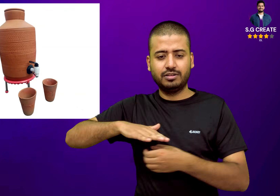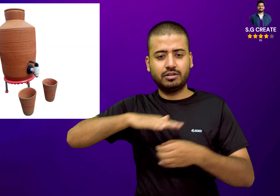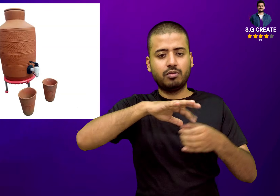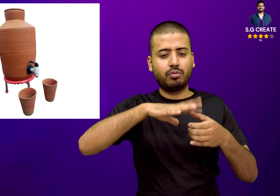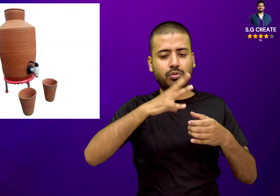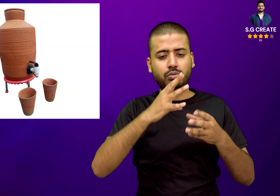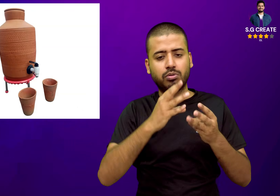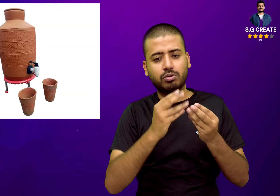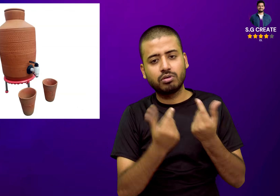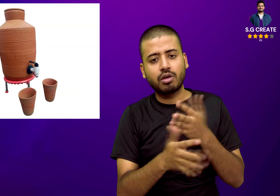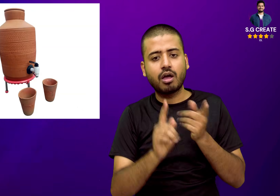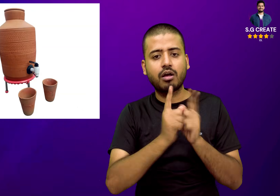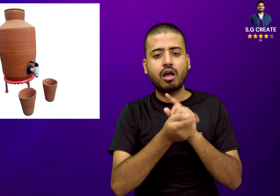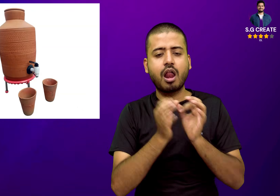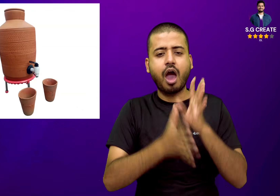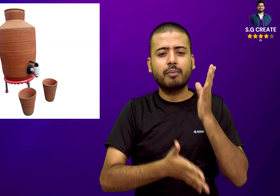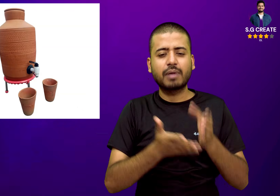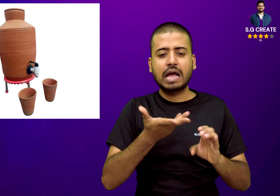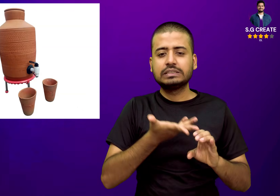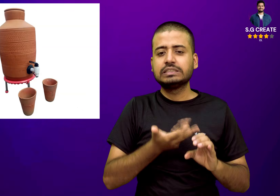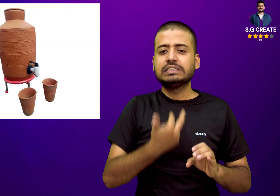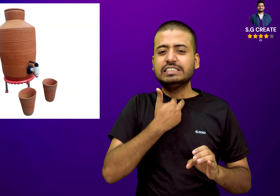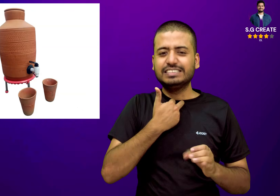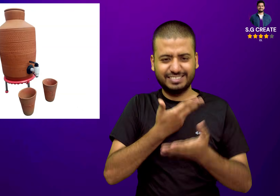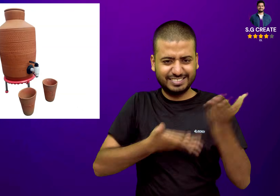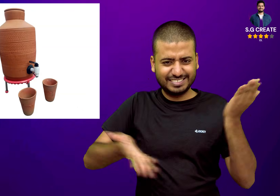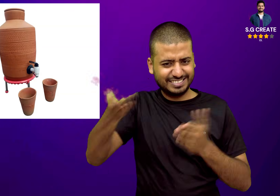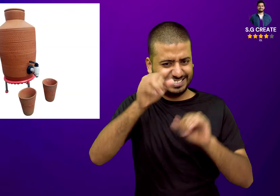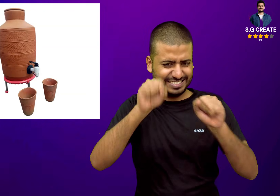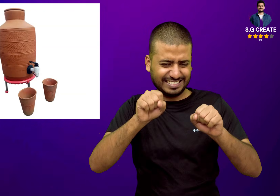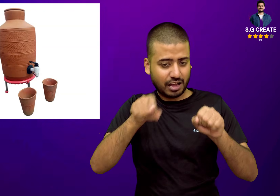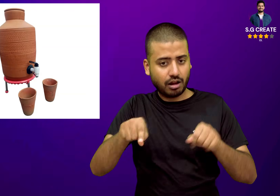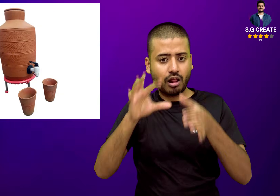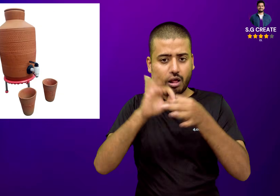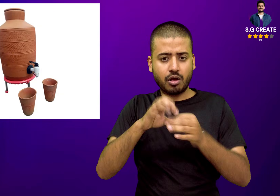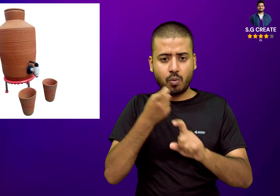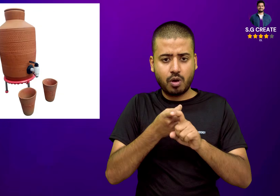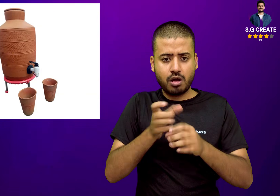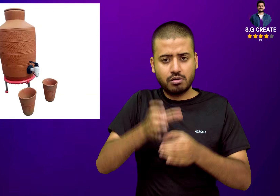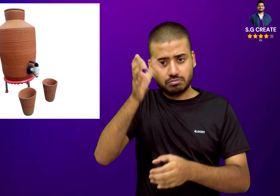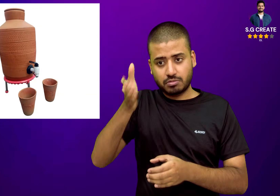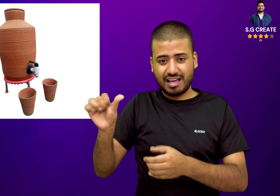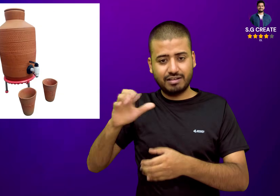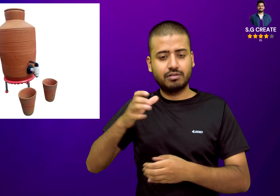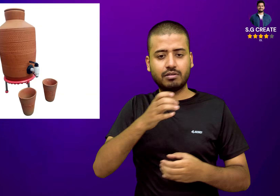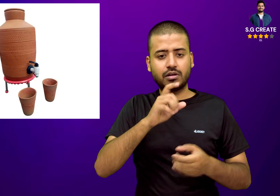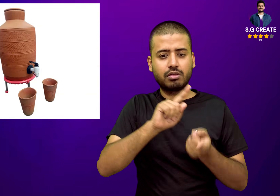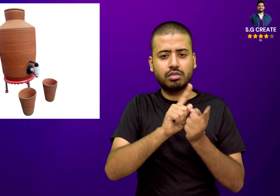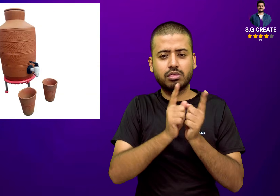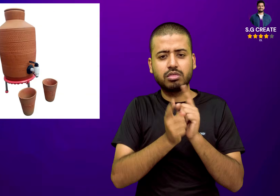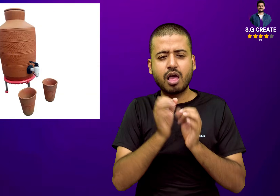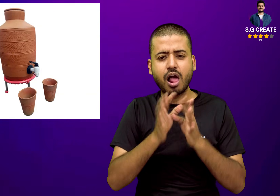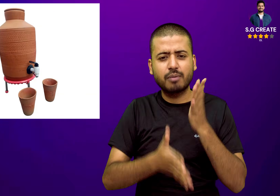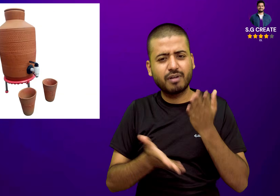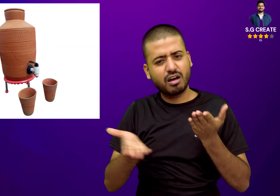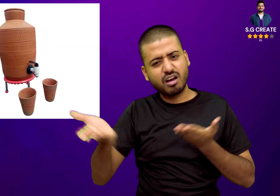allows a minute amount of water to seep through to the outer layer. Evaporative cooling. As hot, dry air passes over the